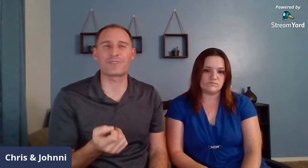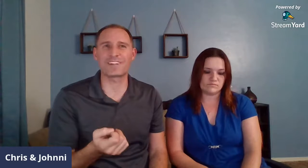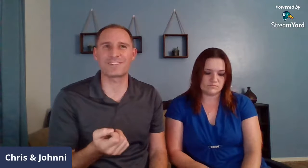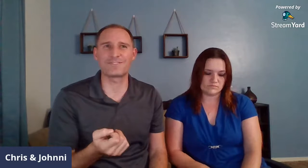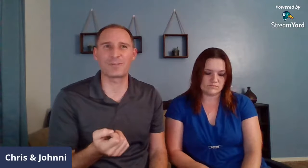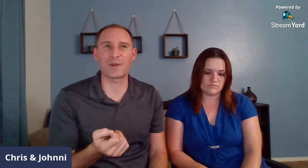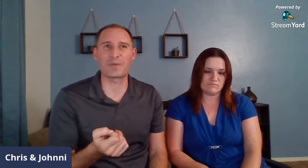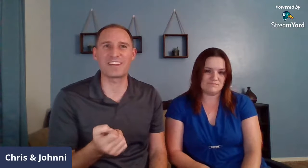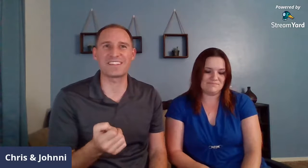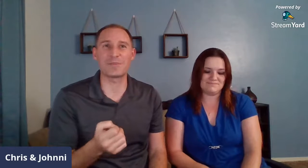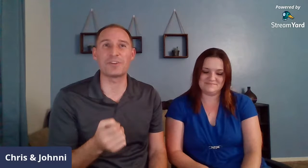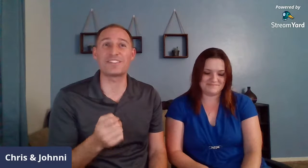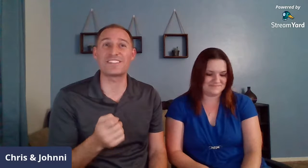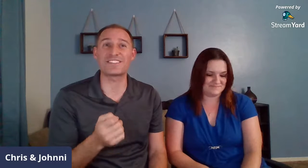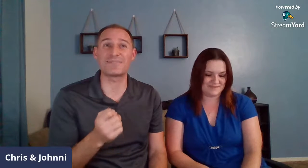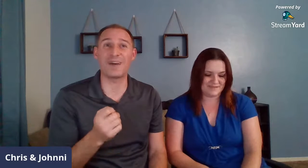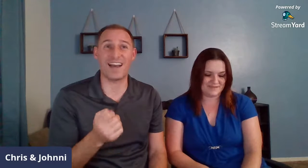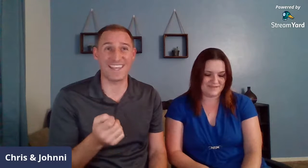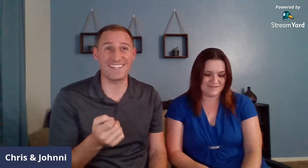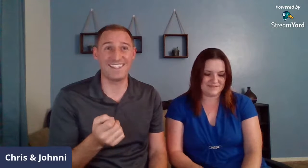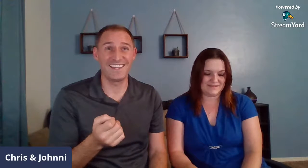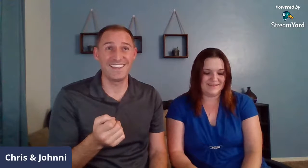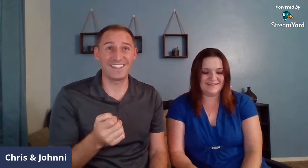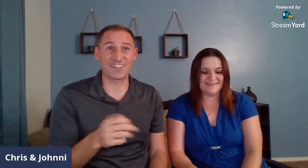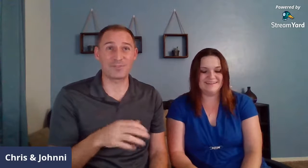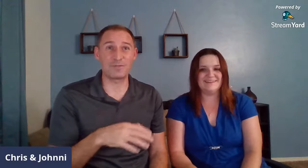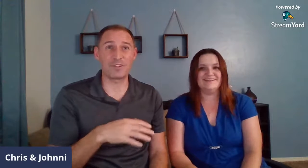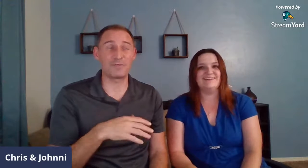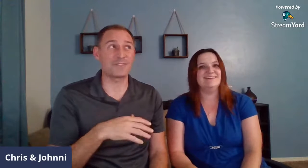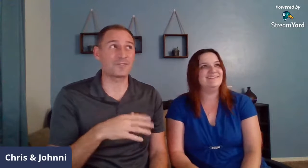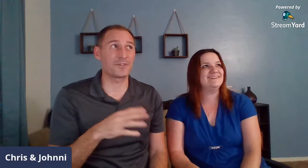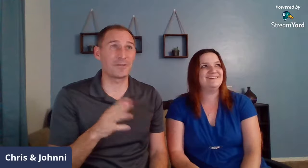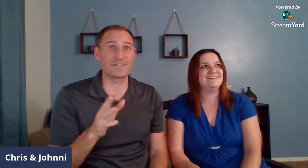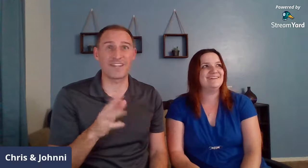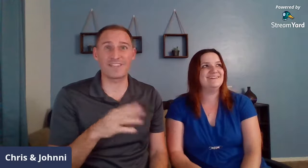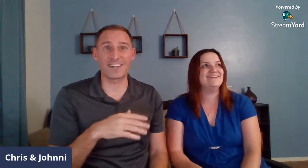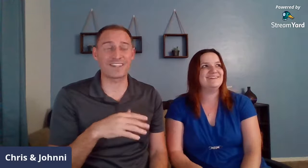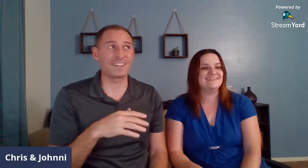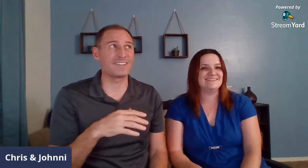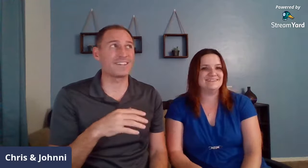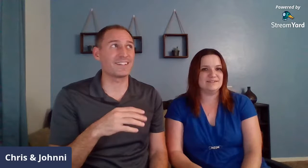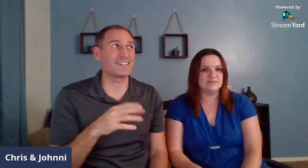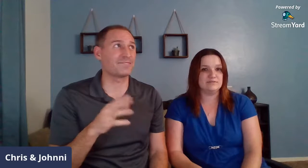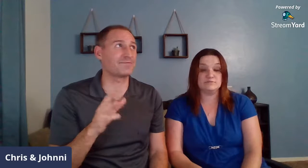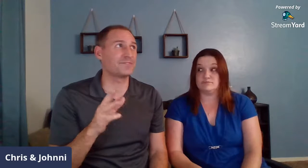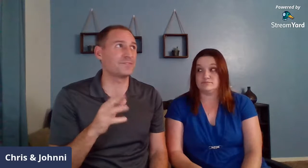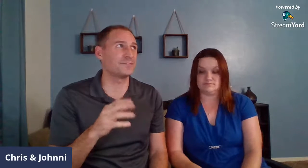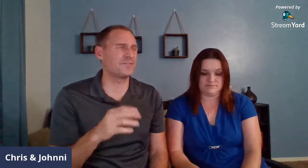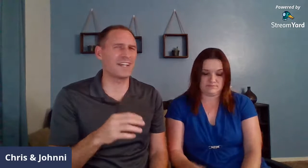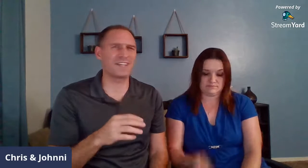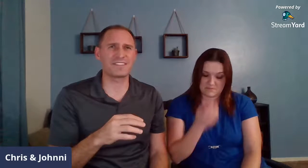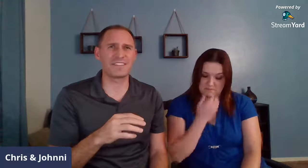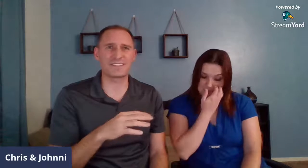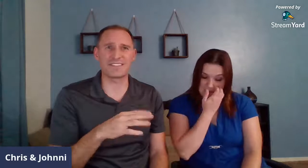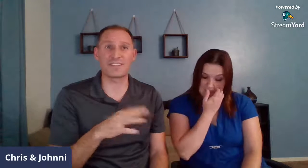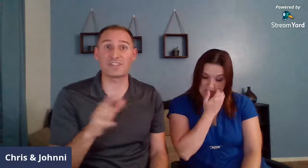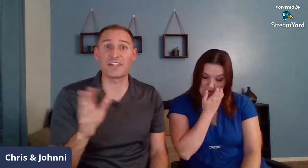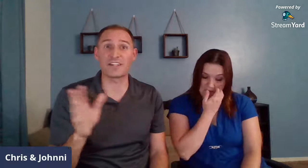record for memorizing the most digits of pi. 3.14159 2, 5, 6, and it goes on and